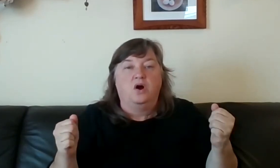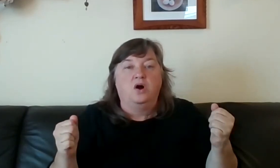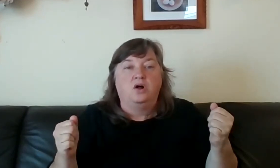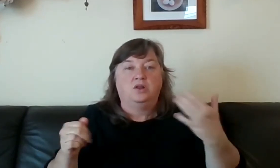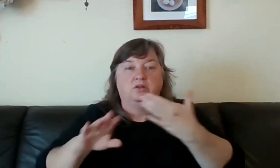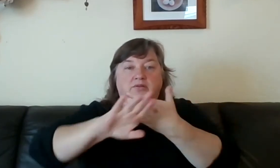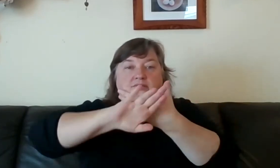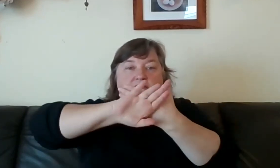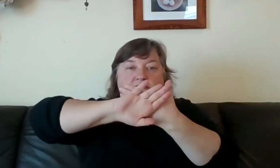All.